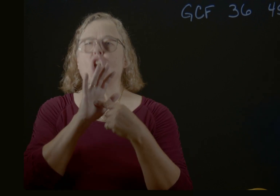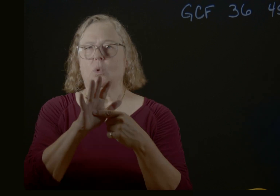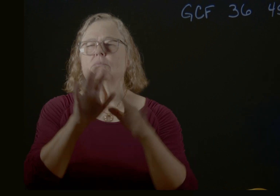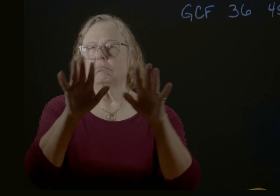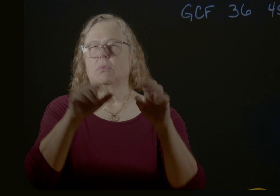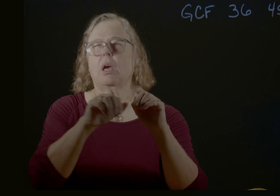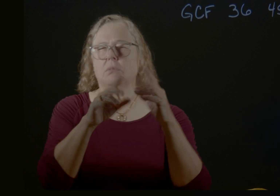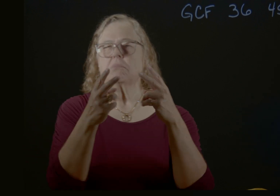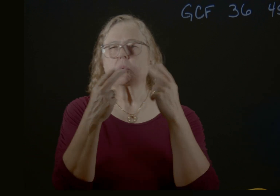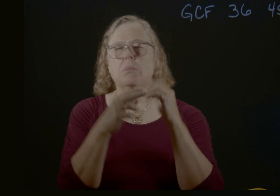show you.